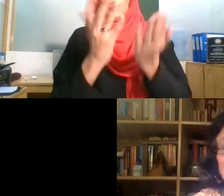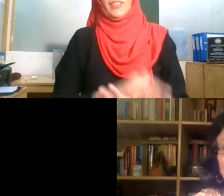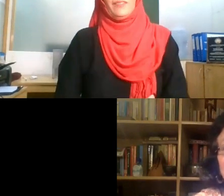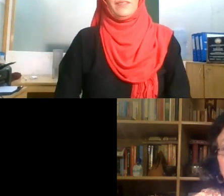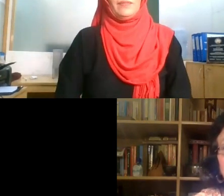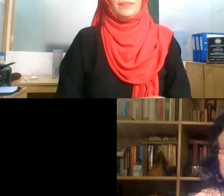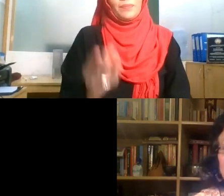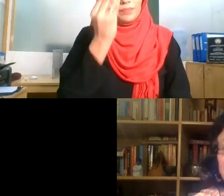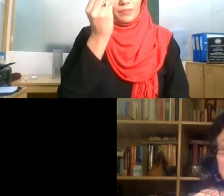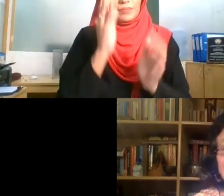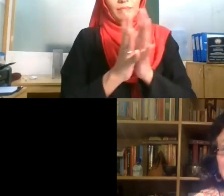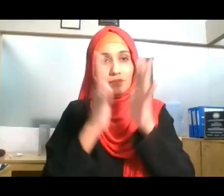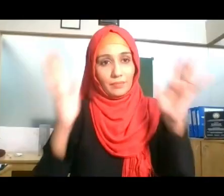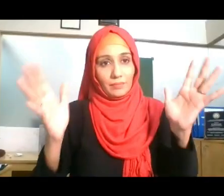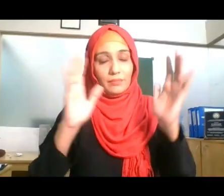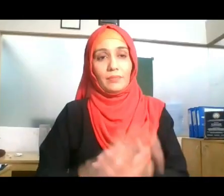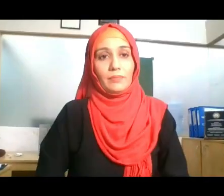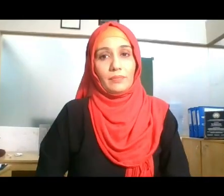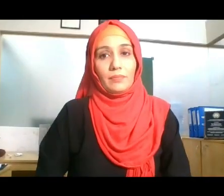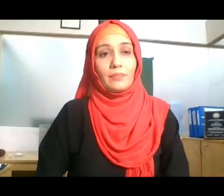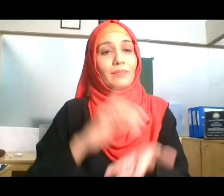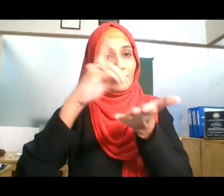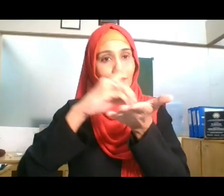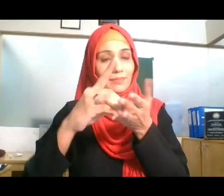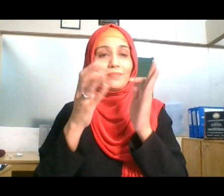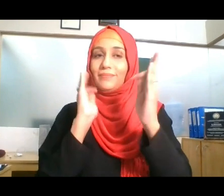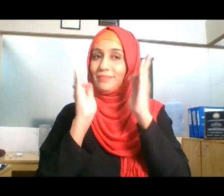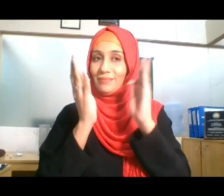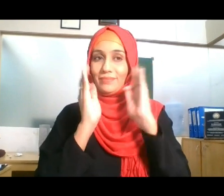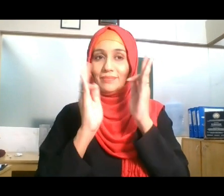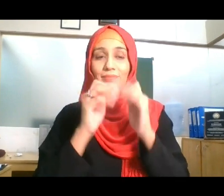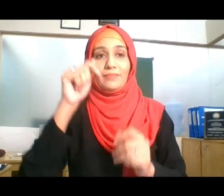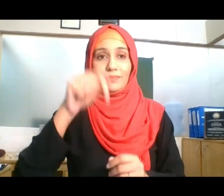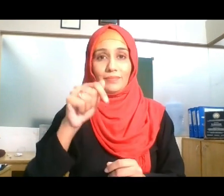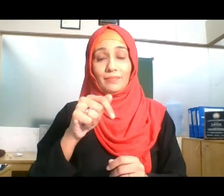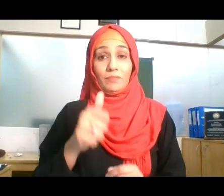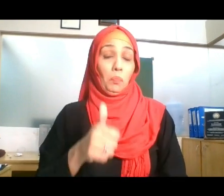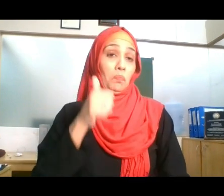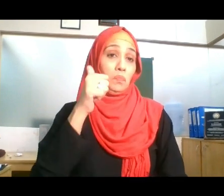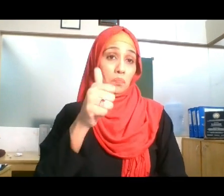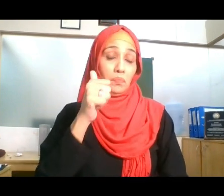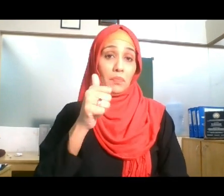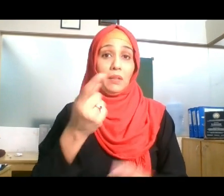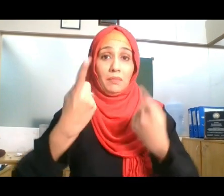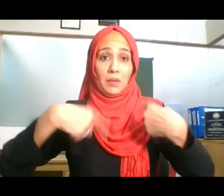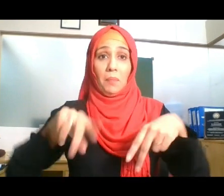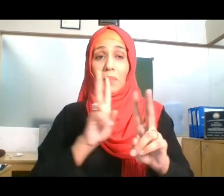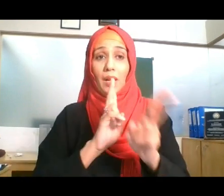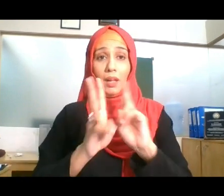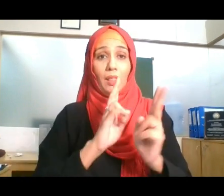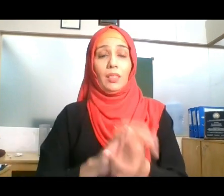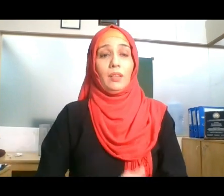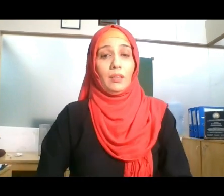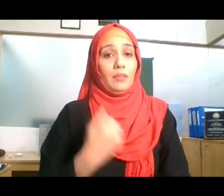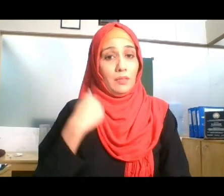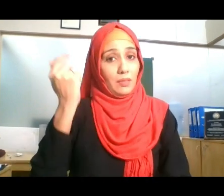Thank you very much to DeafReach and Facebook for this awesome roundtable. I think